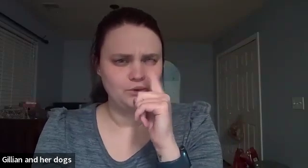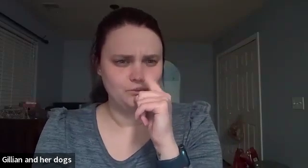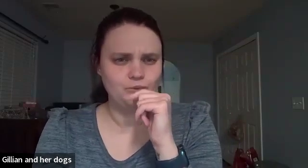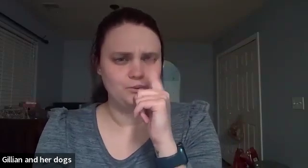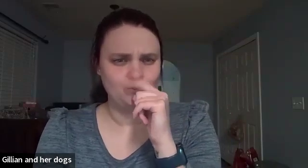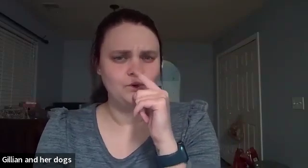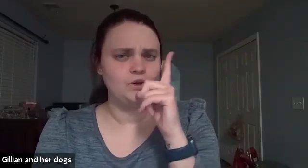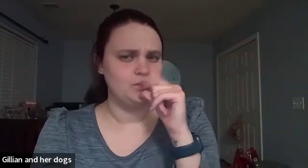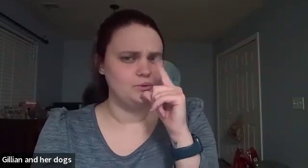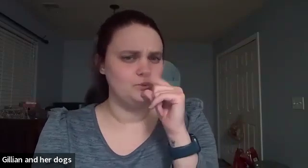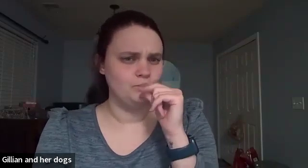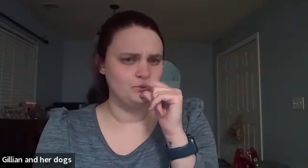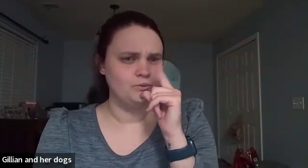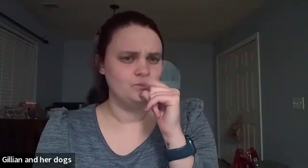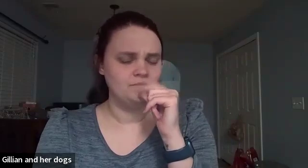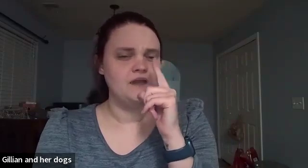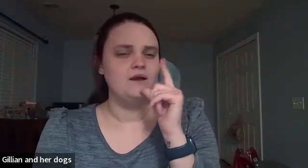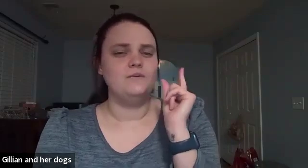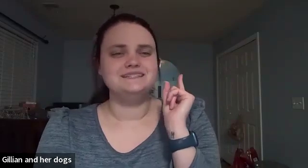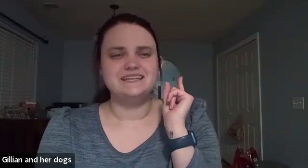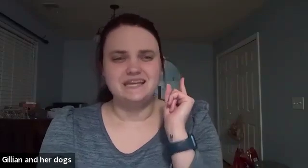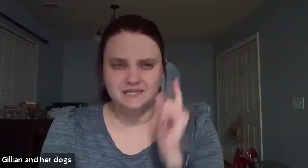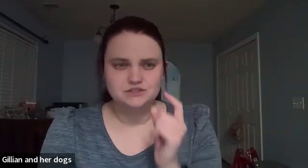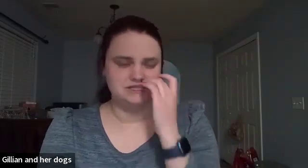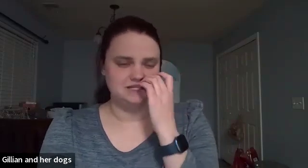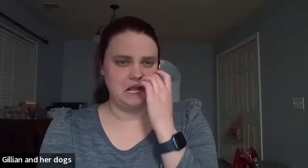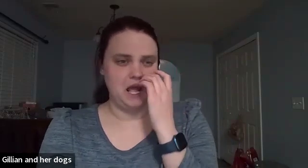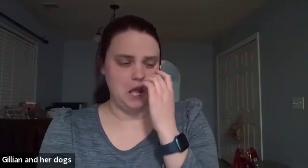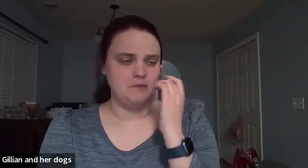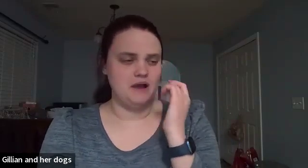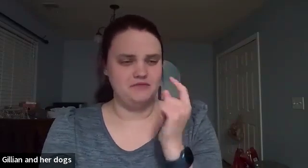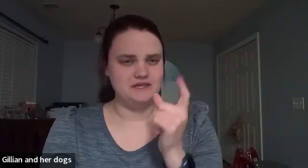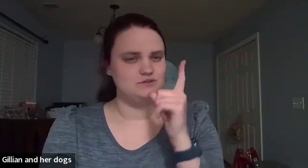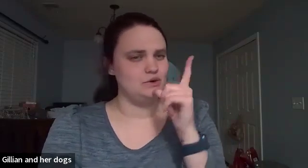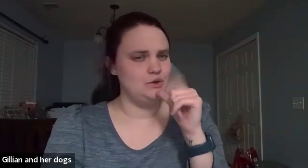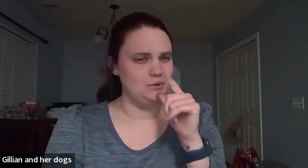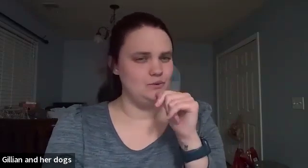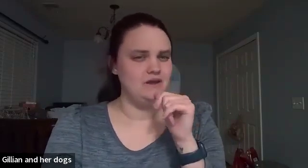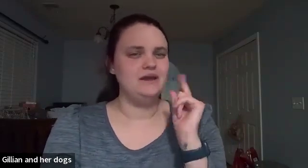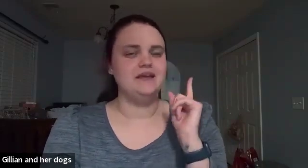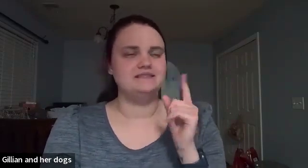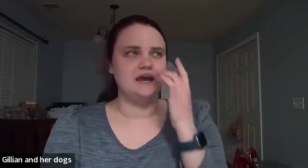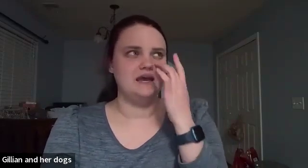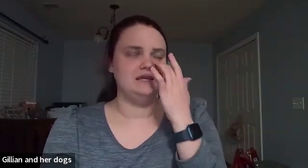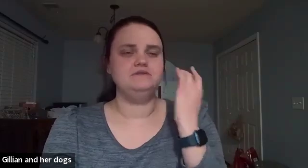who, who. What's interesting about this one, who, is that